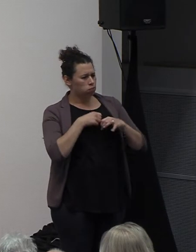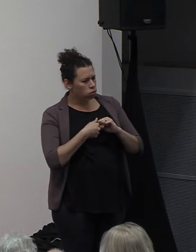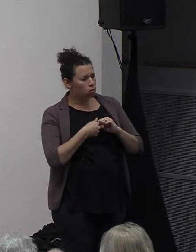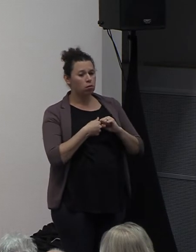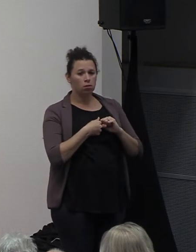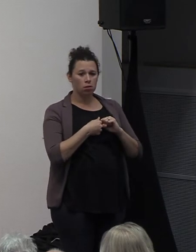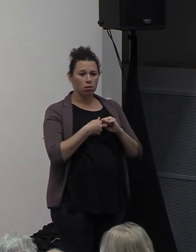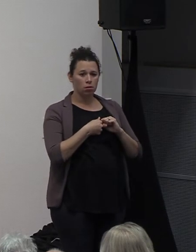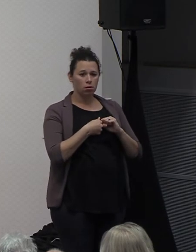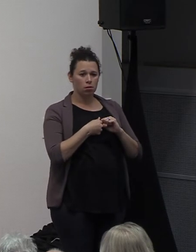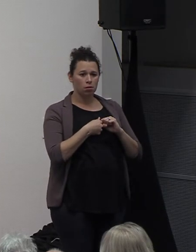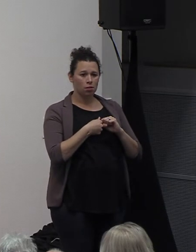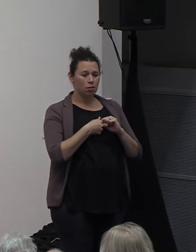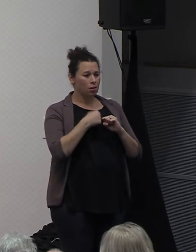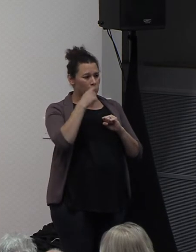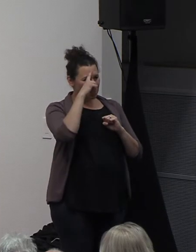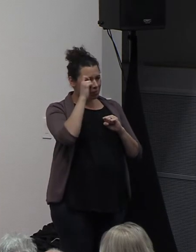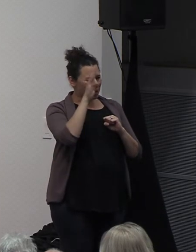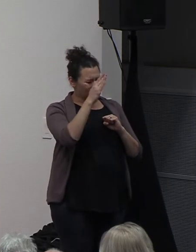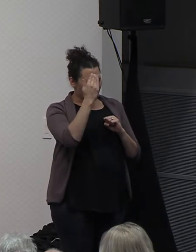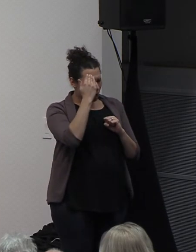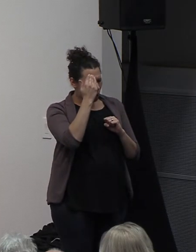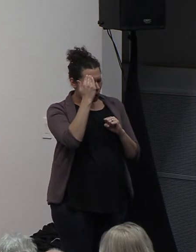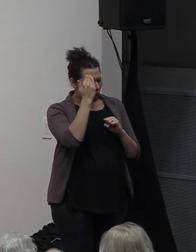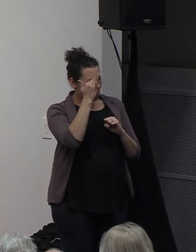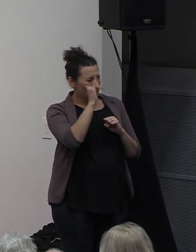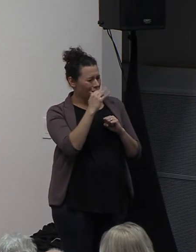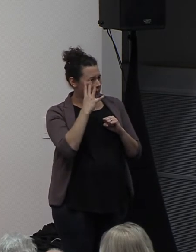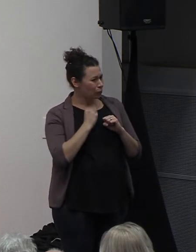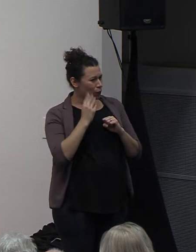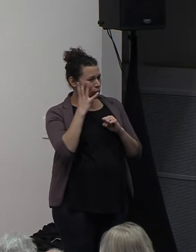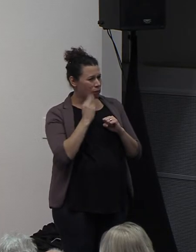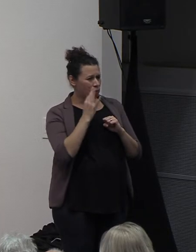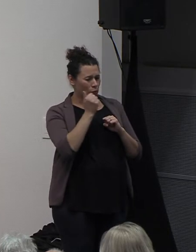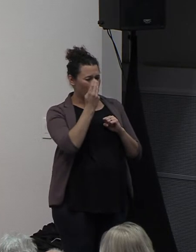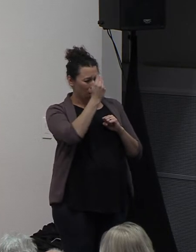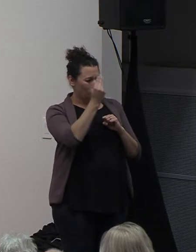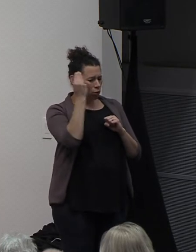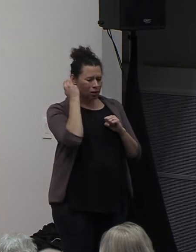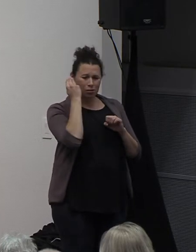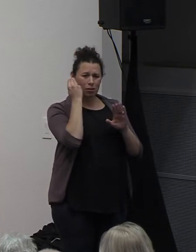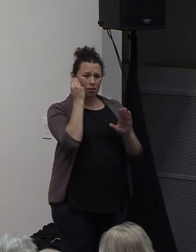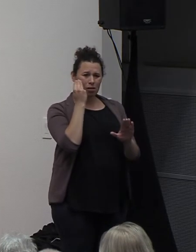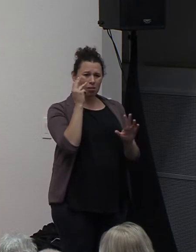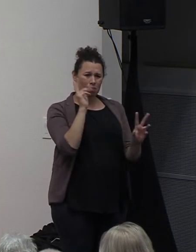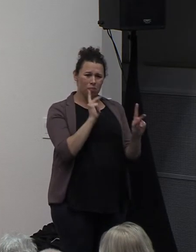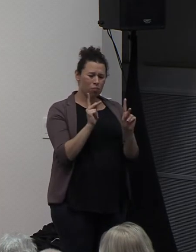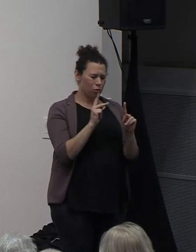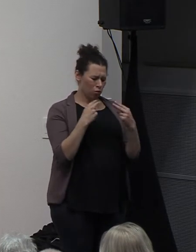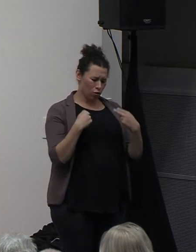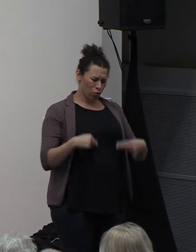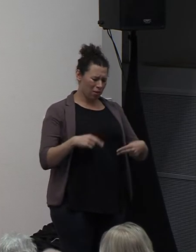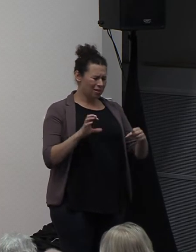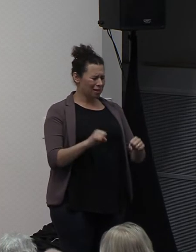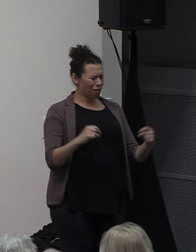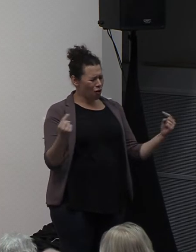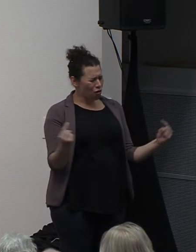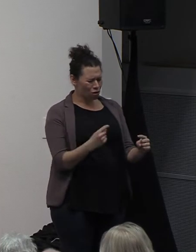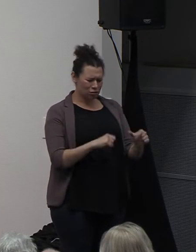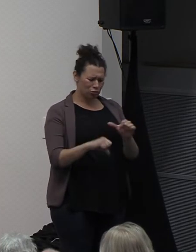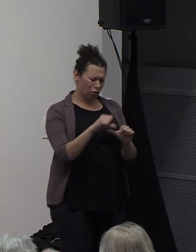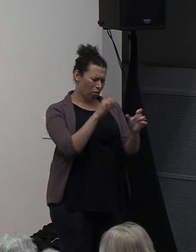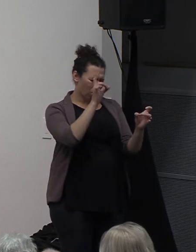even bodily knowledge and experience of the extreme cruelty and hatred to which human beings